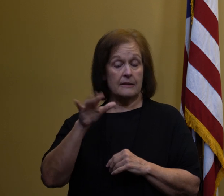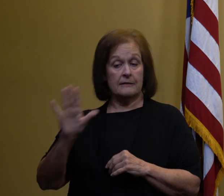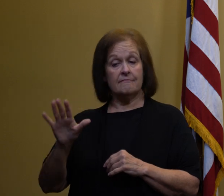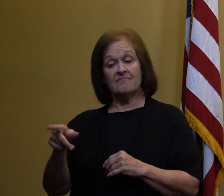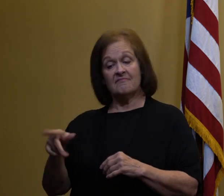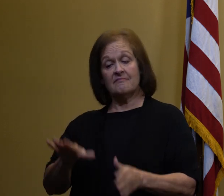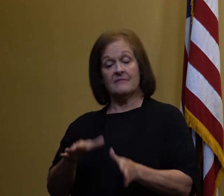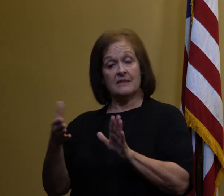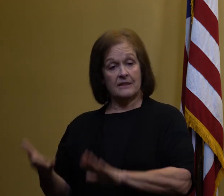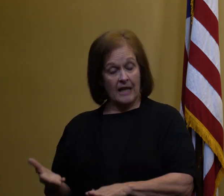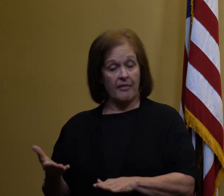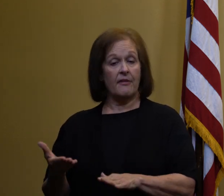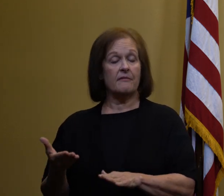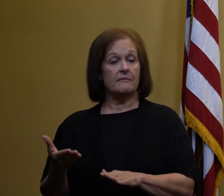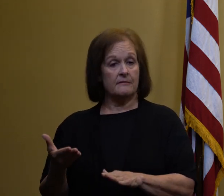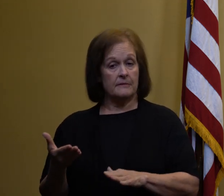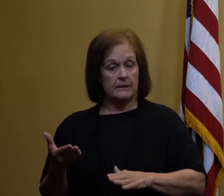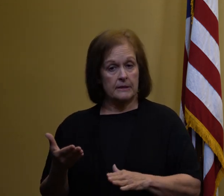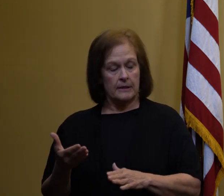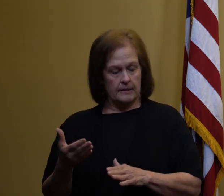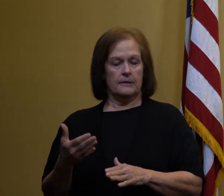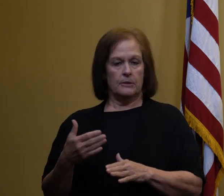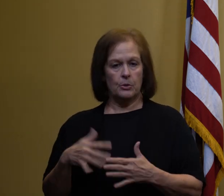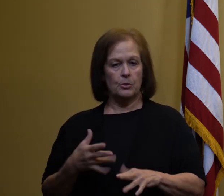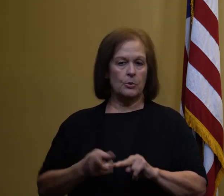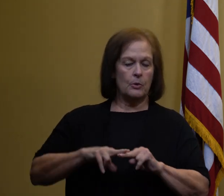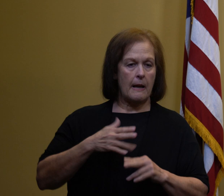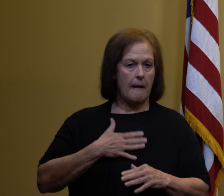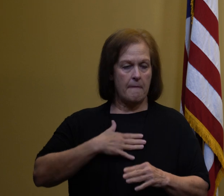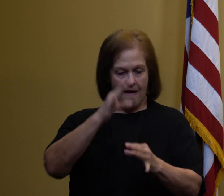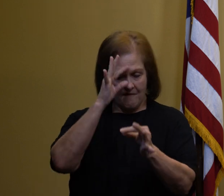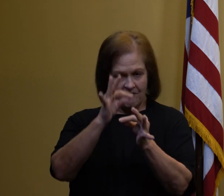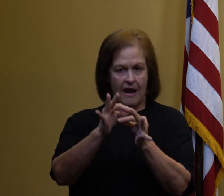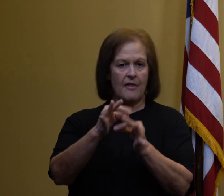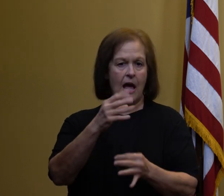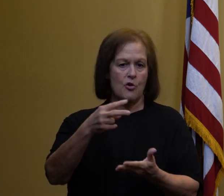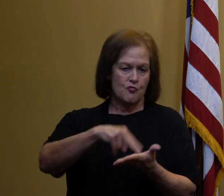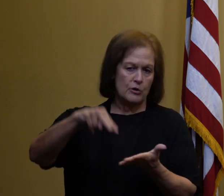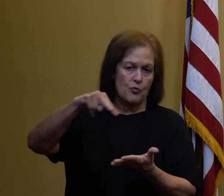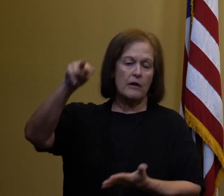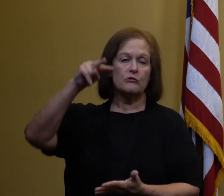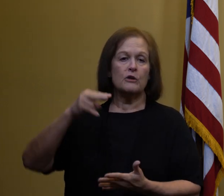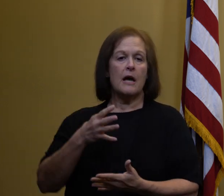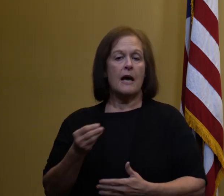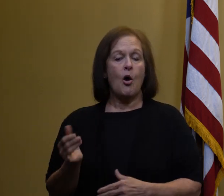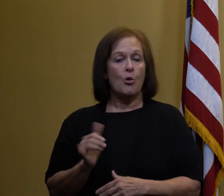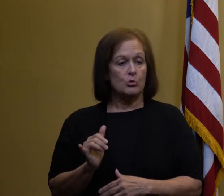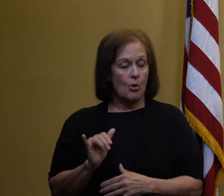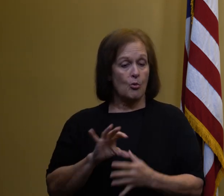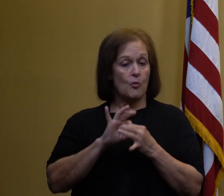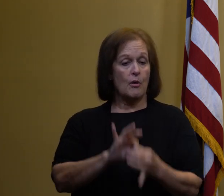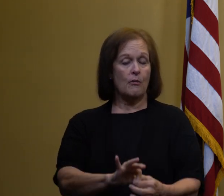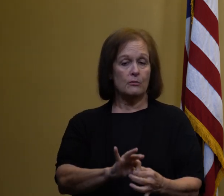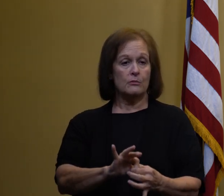has just restored my faith and hope in the resurrection, but also in